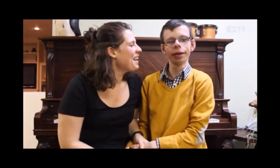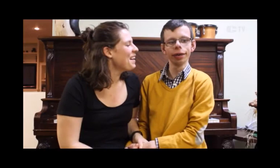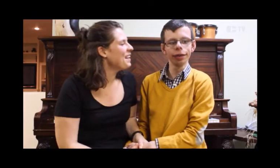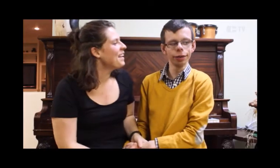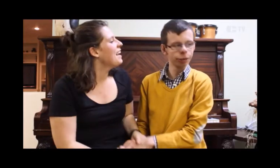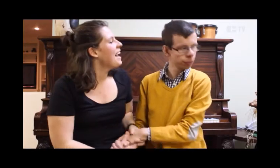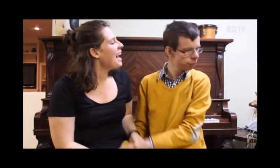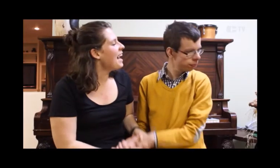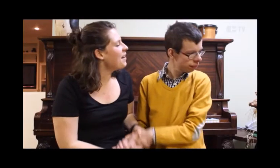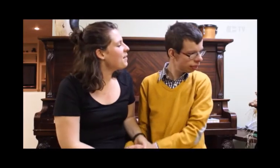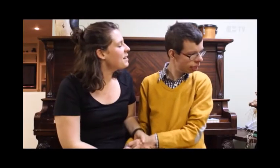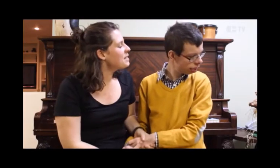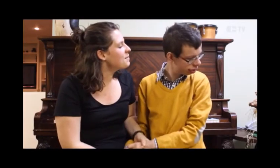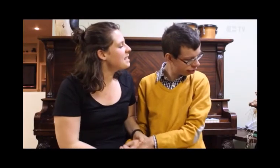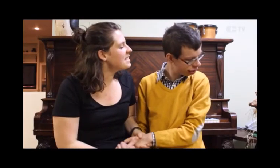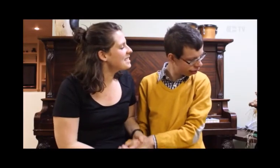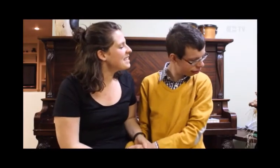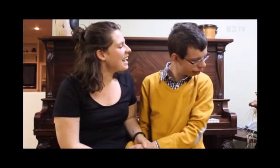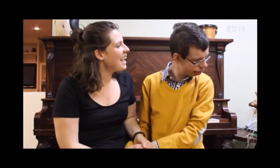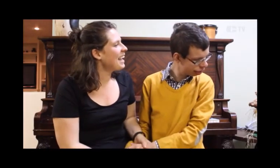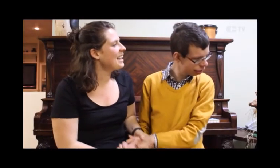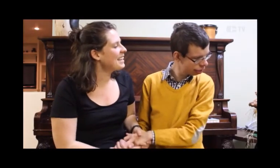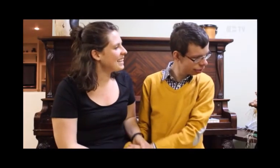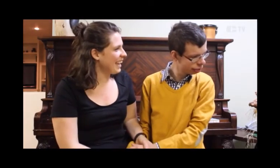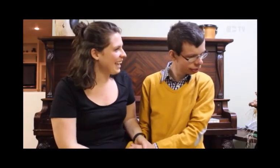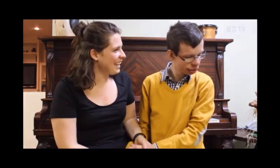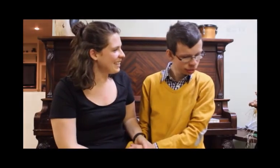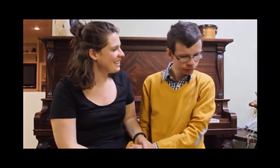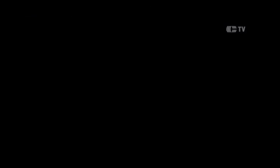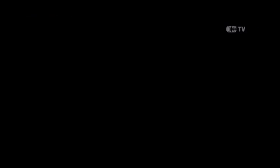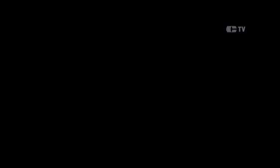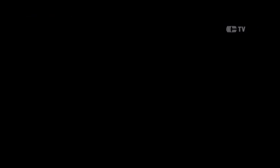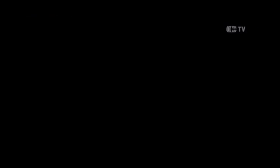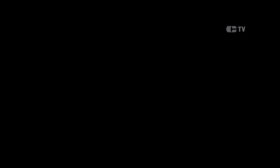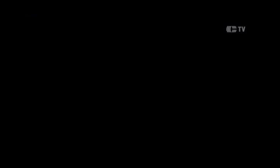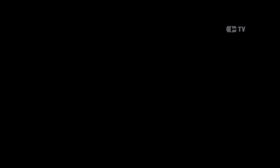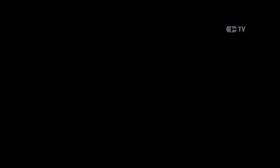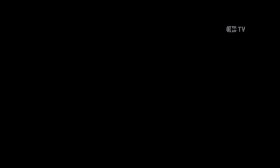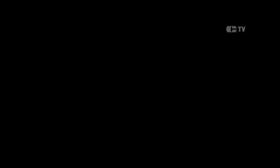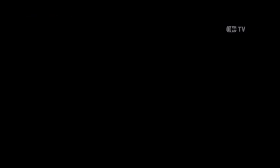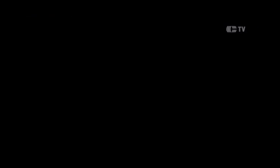Please don't take my sunshine away.